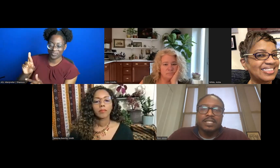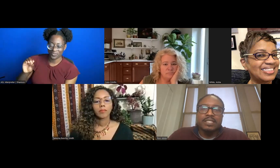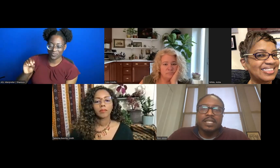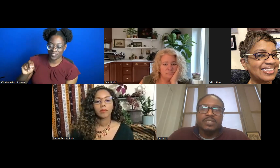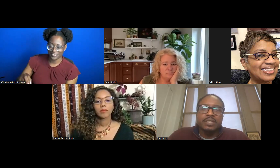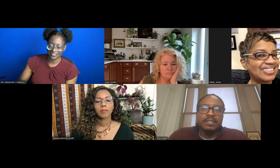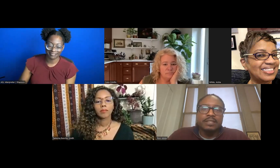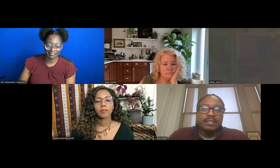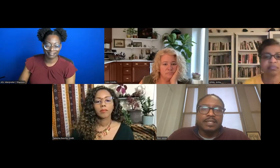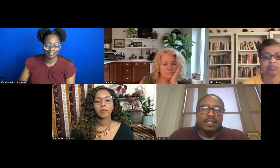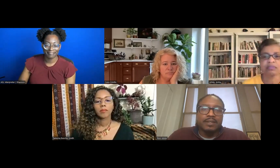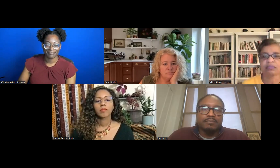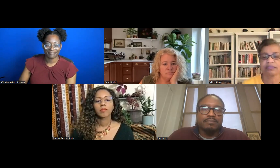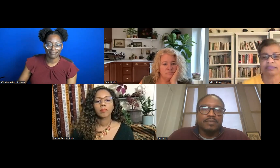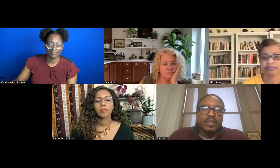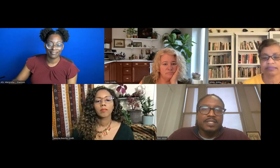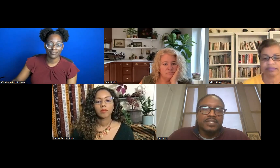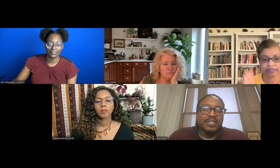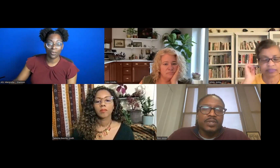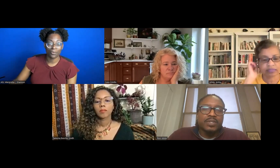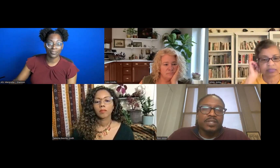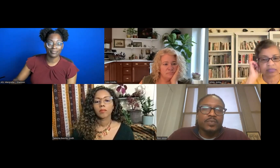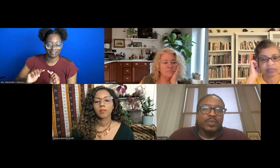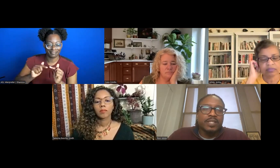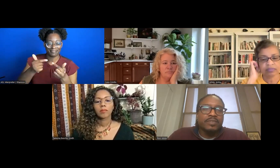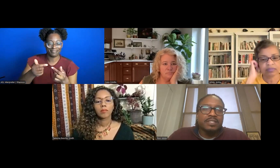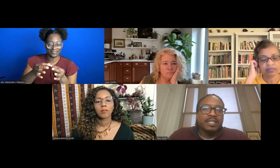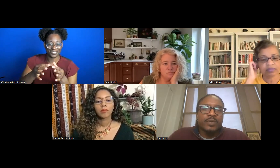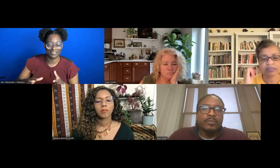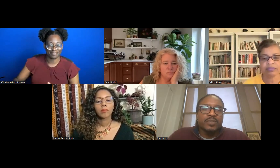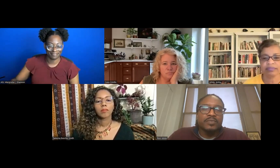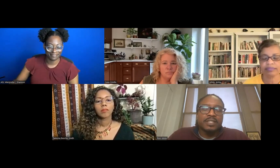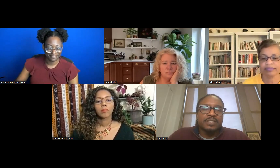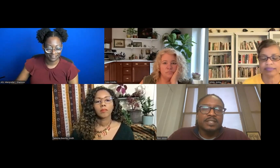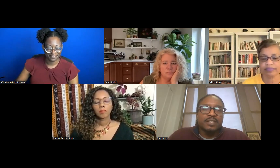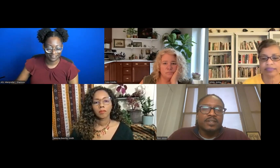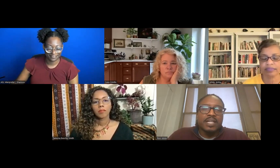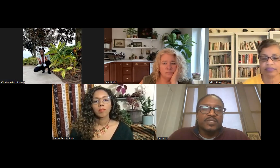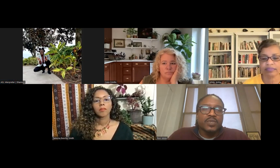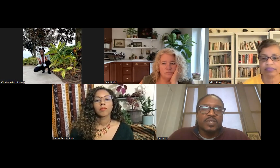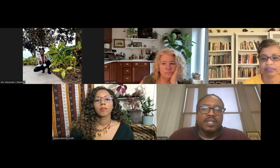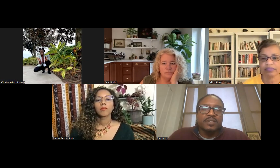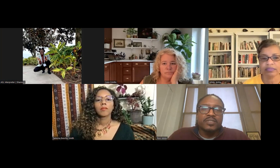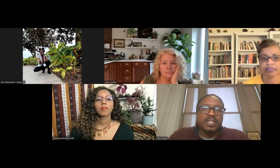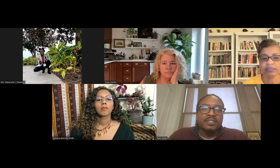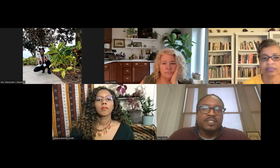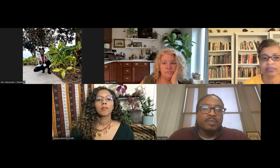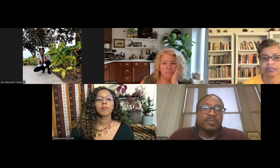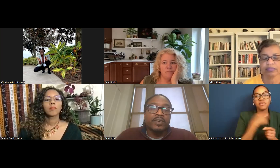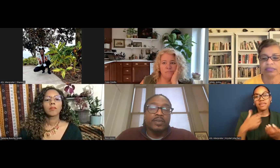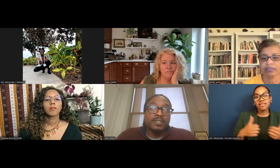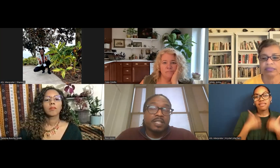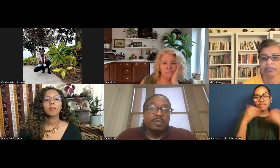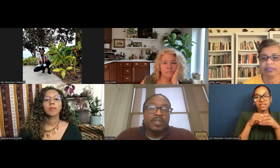lean into education. You know, as I shared earlier, we live in a society where most of us are not socialized to understand